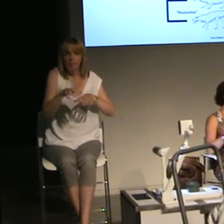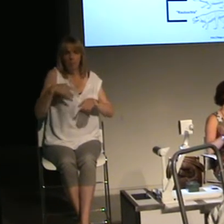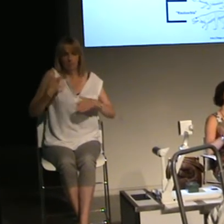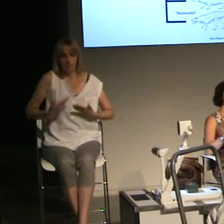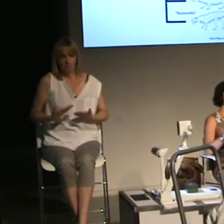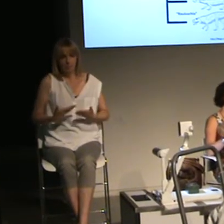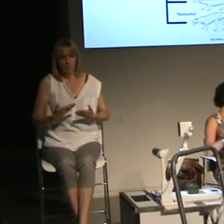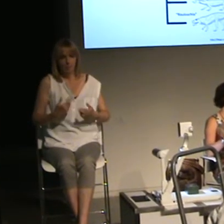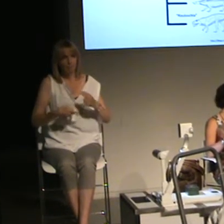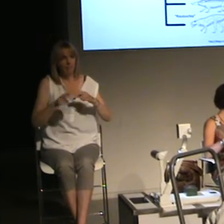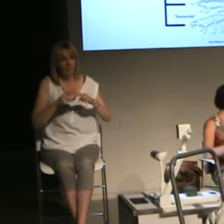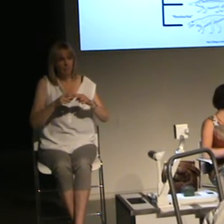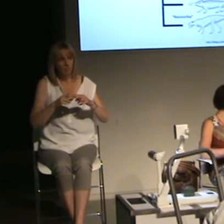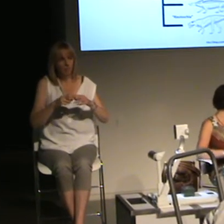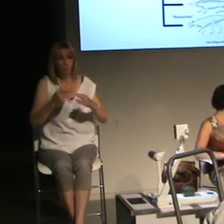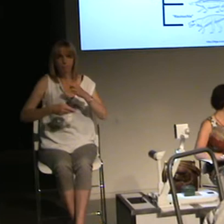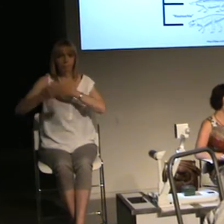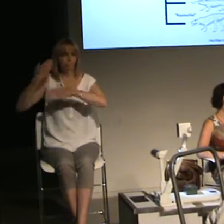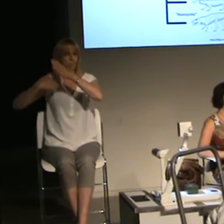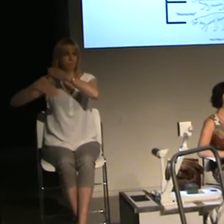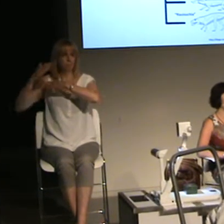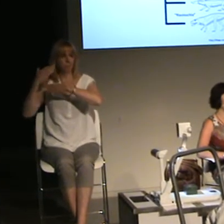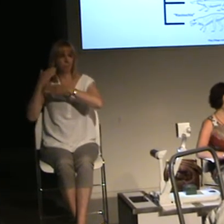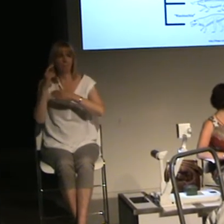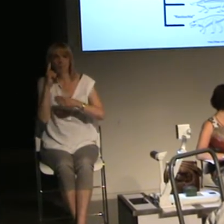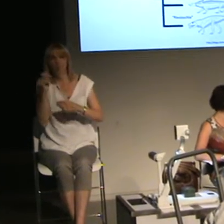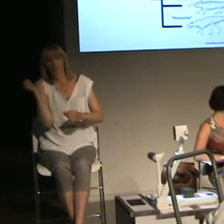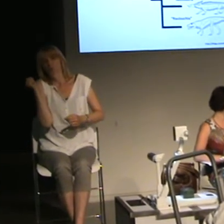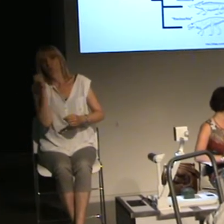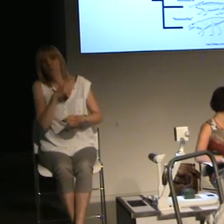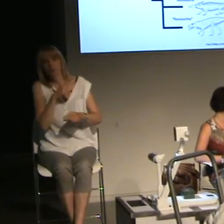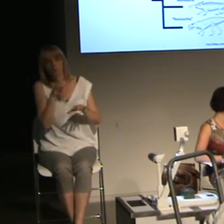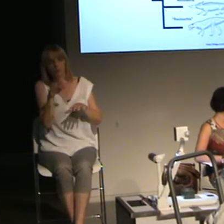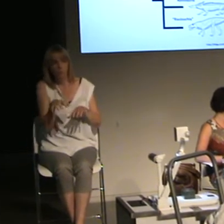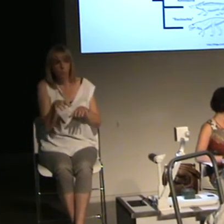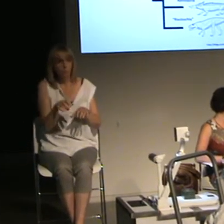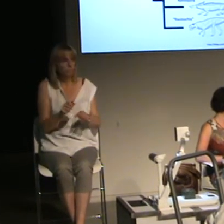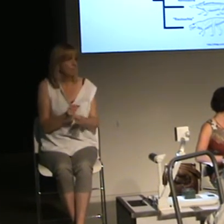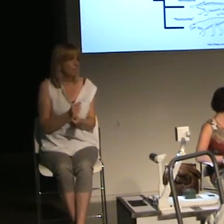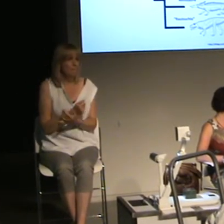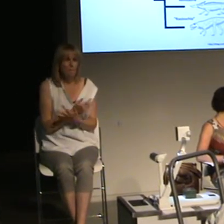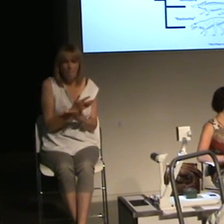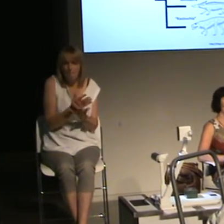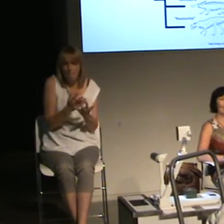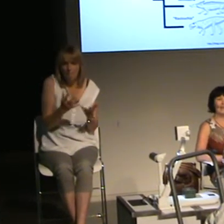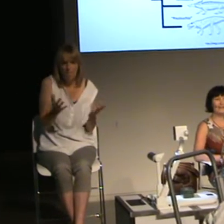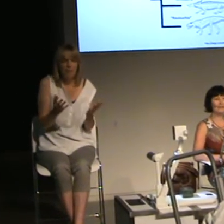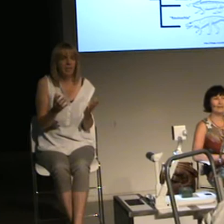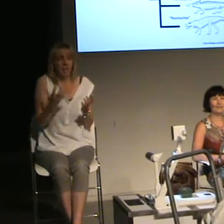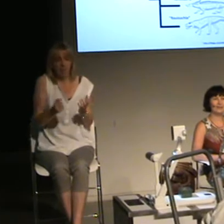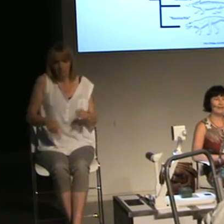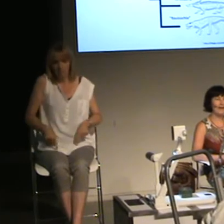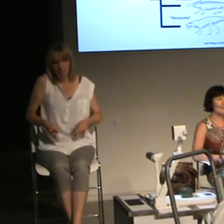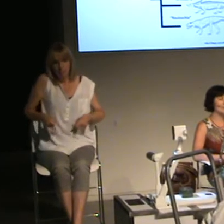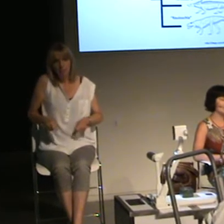down the family tree of the crocodiles, you'll see some very strange looking things, many of which were long-legged,